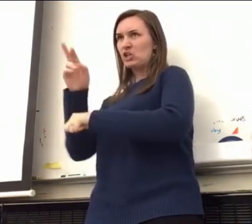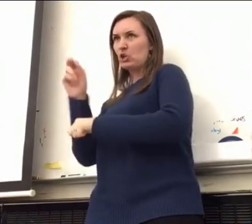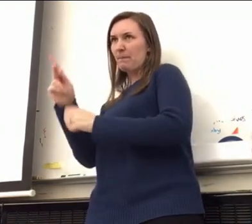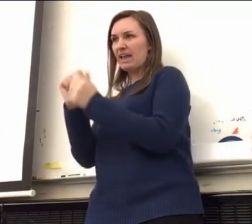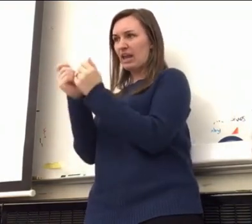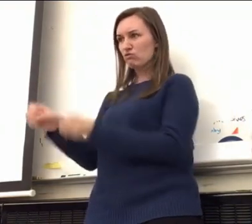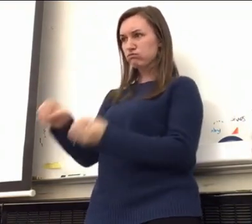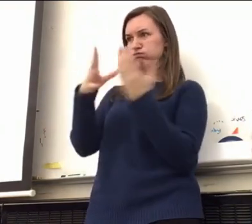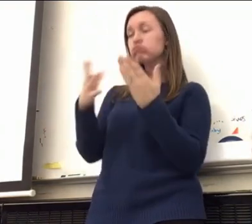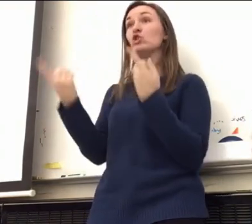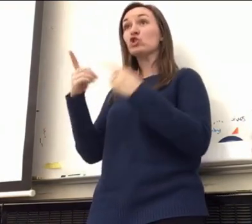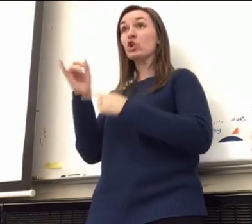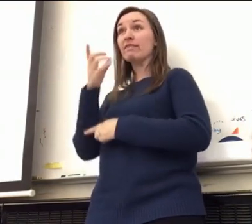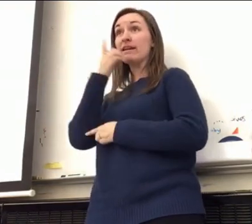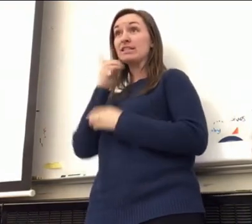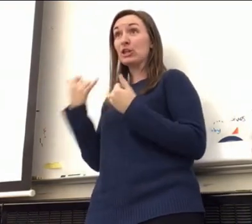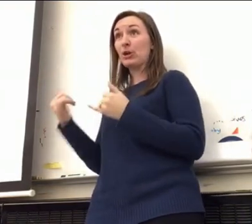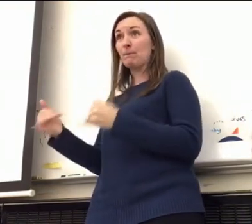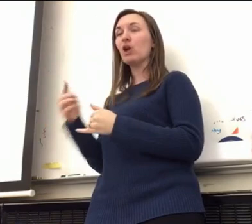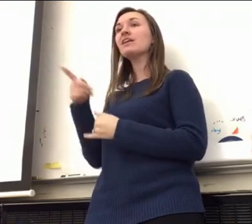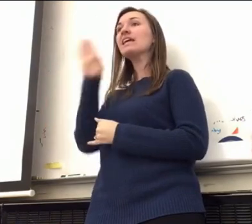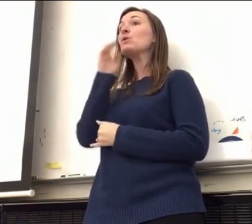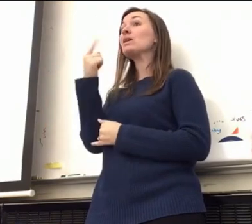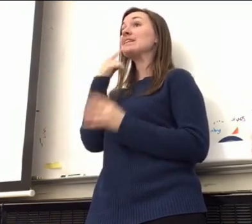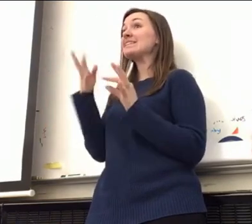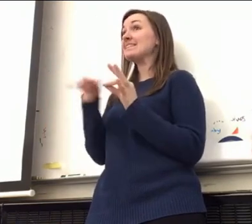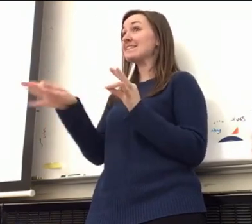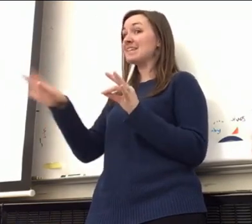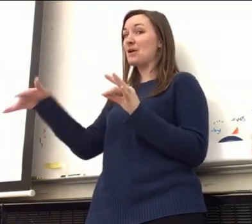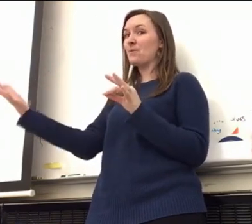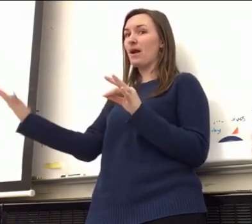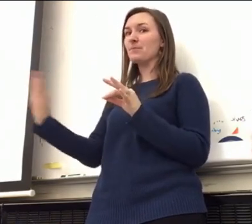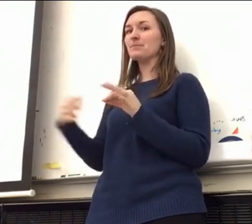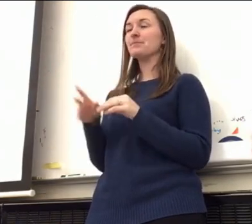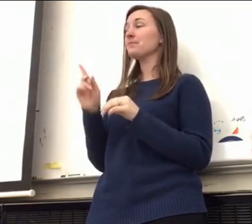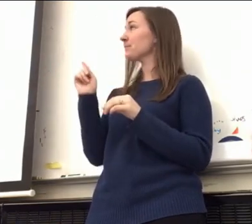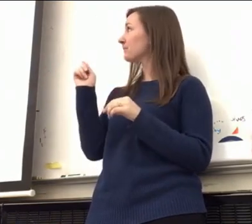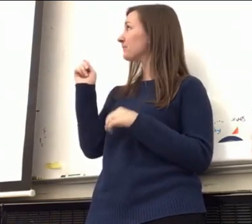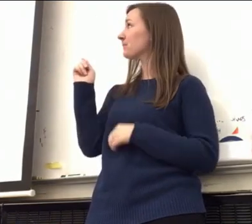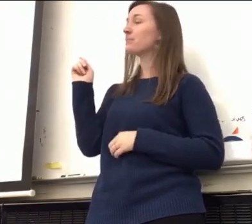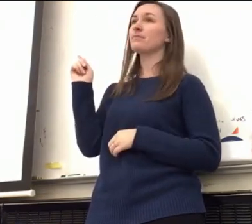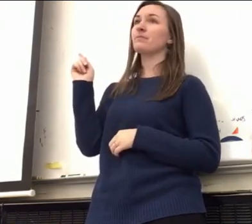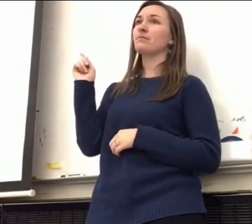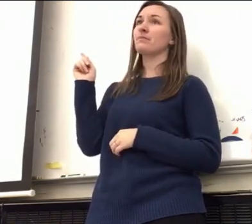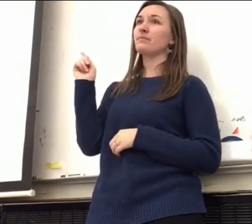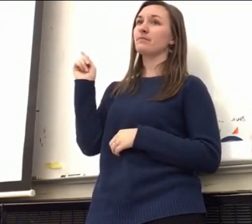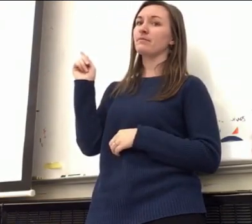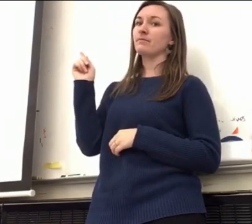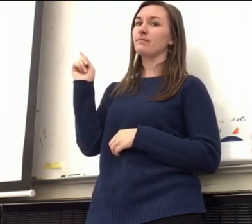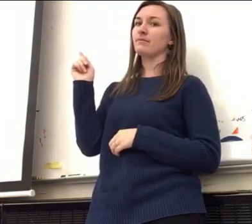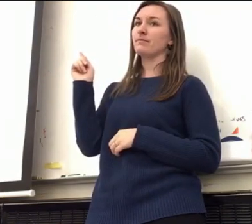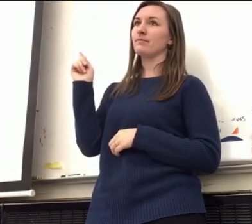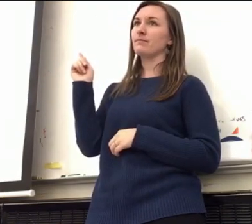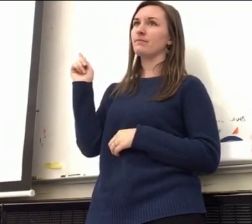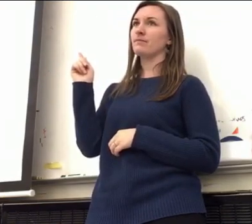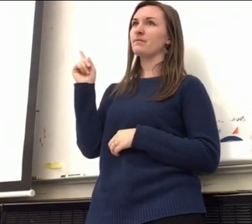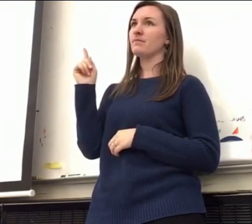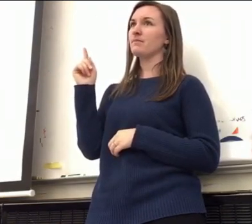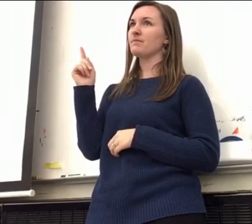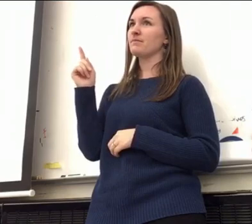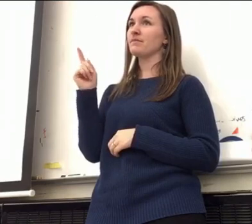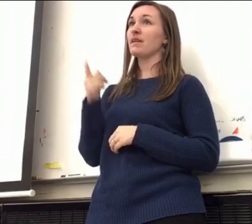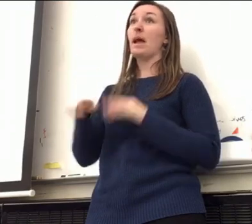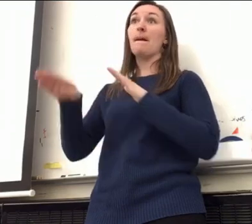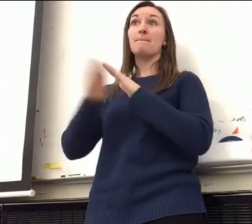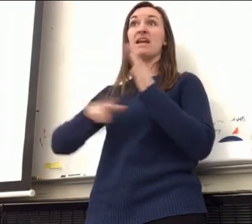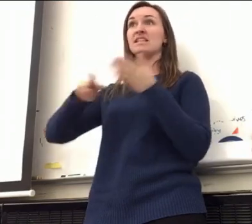Andrew Jackson, during this dinner party, is going to say this: "The bank, Mr. Van Buren, is trying to kill me, but I will kill it.